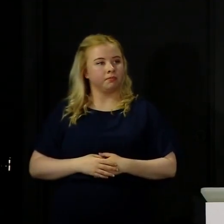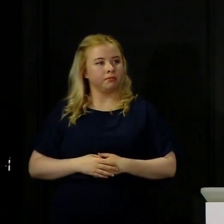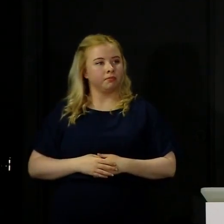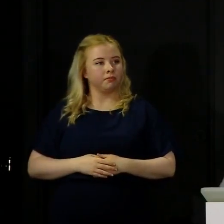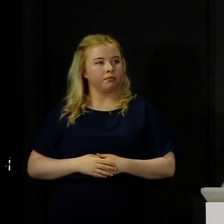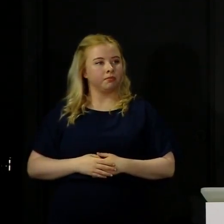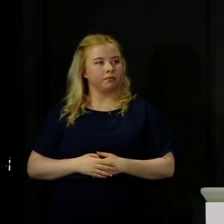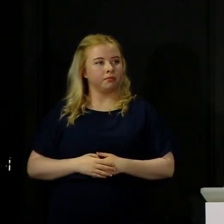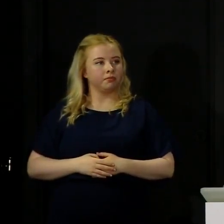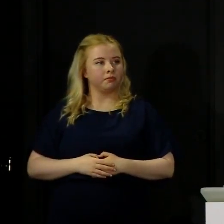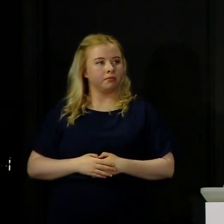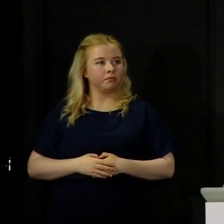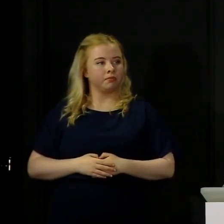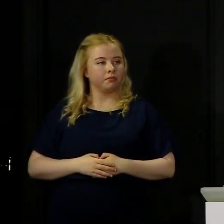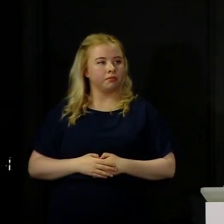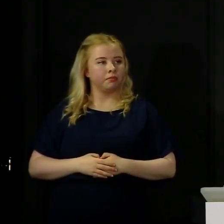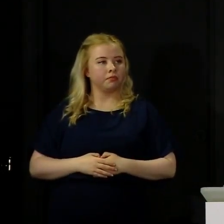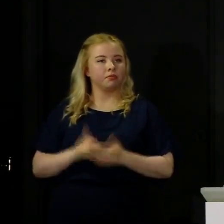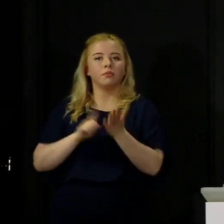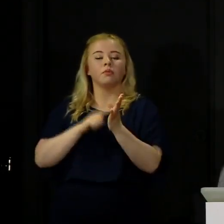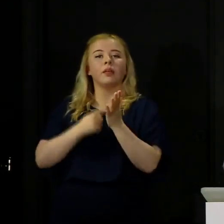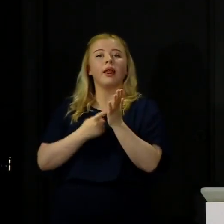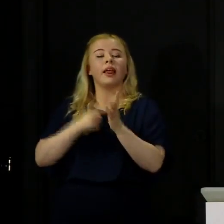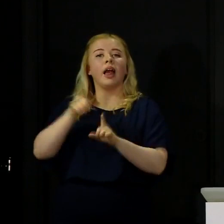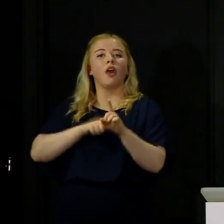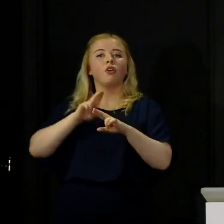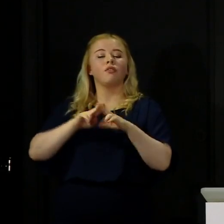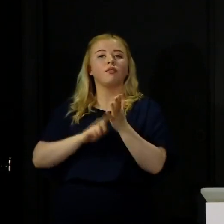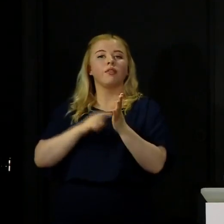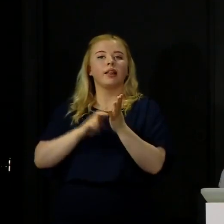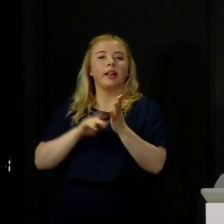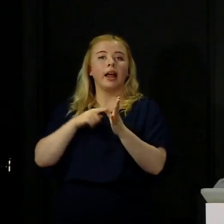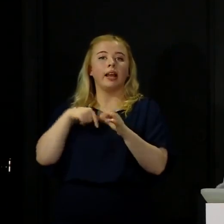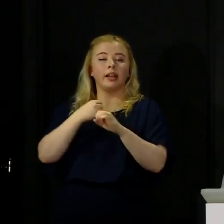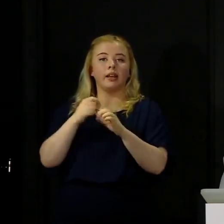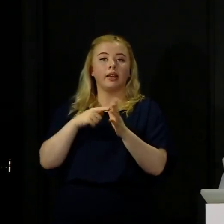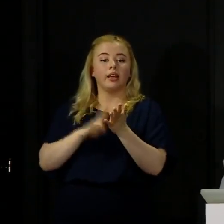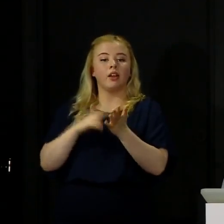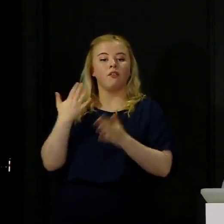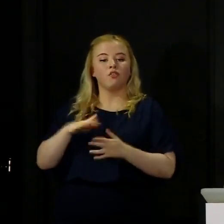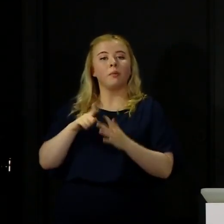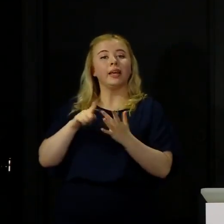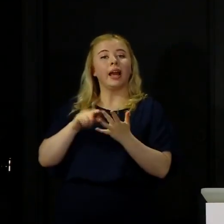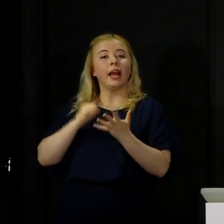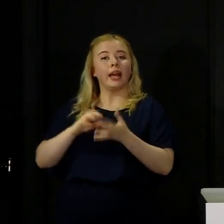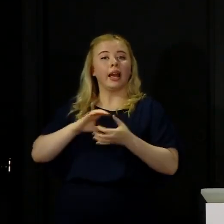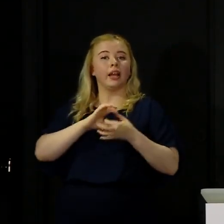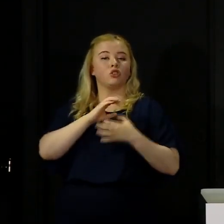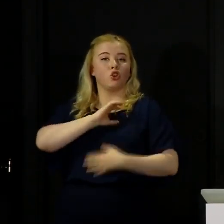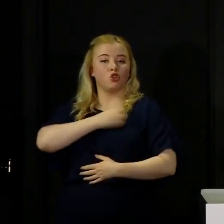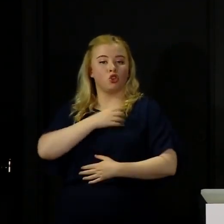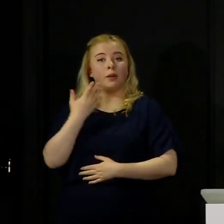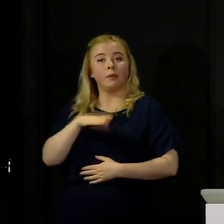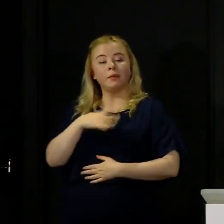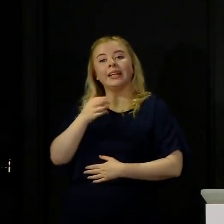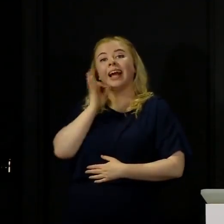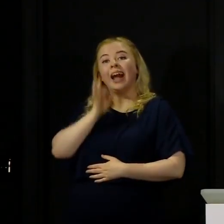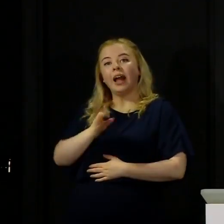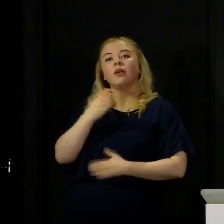Thank you, First Minister. Larry Flanagan from the EIS Union has called for more money for councils to